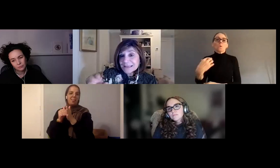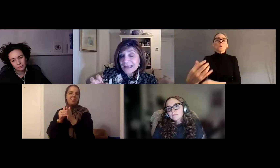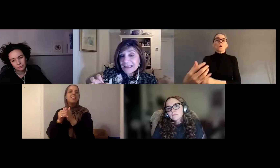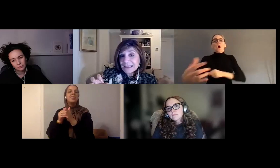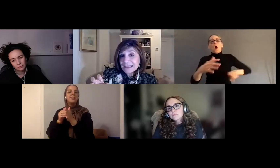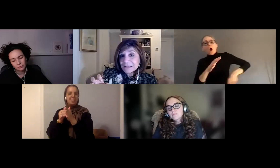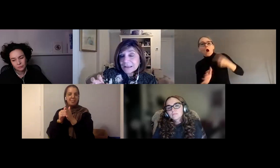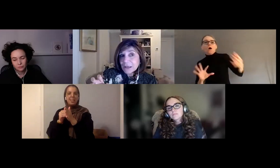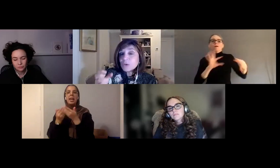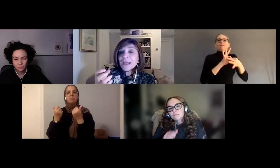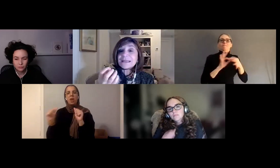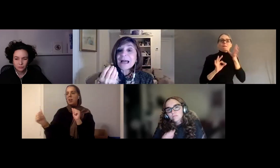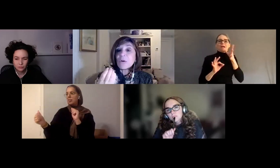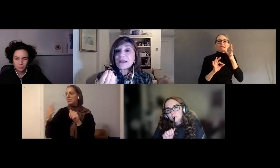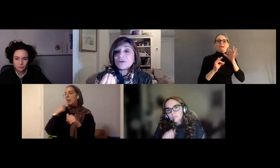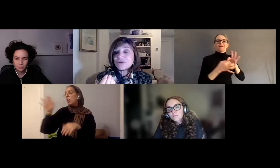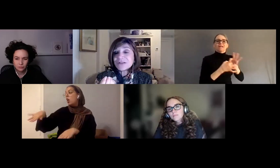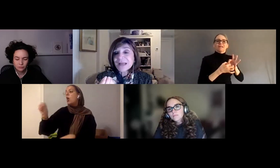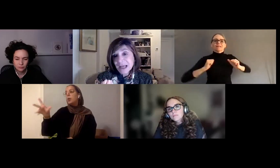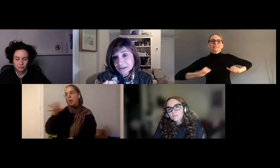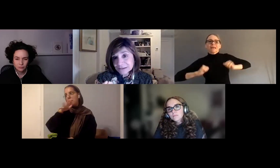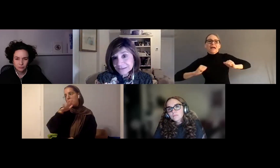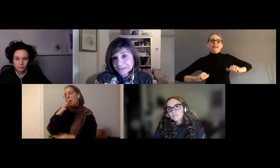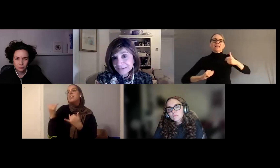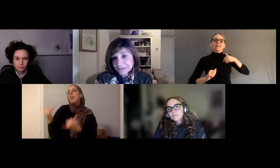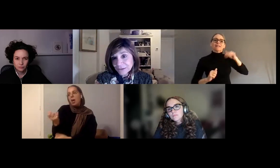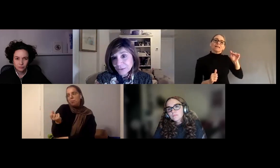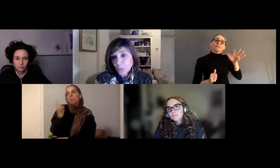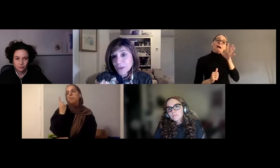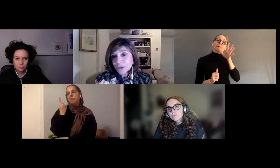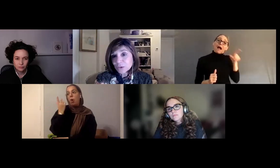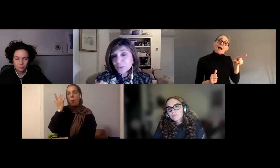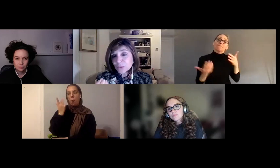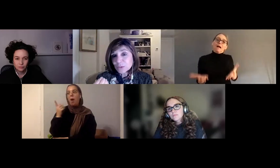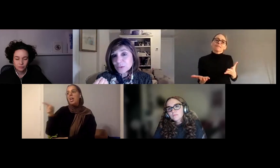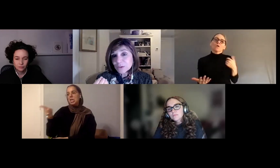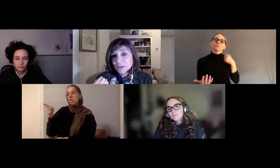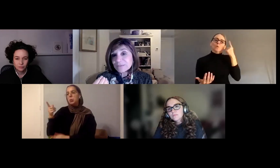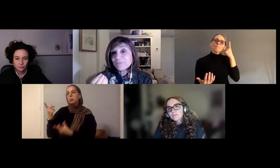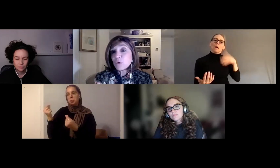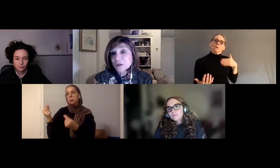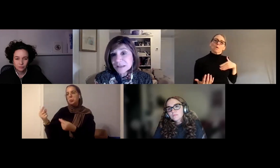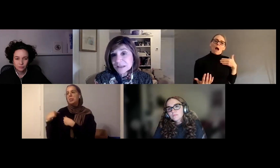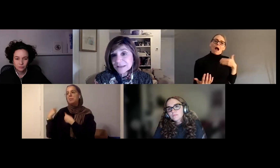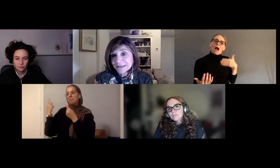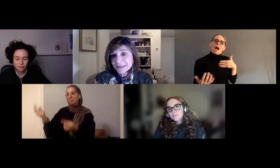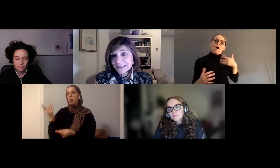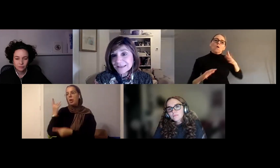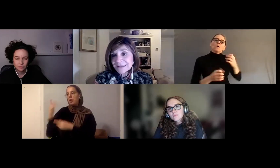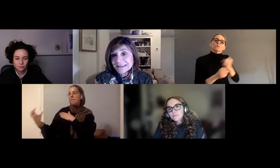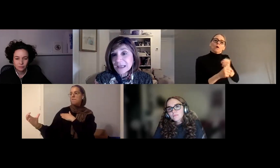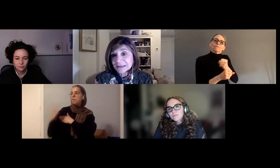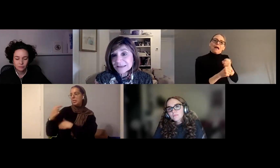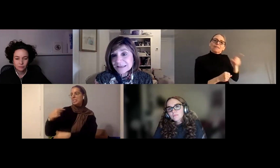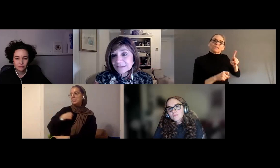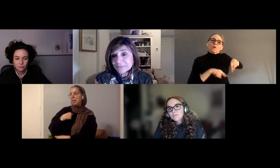and say, okay, now I understand why you enforced